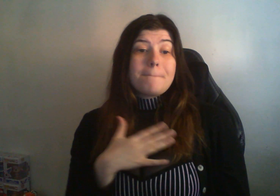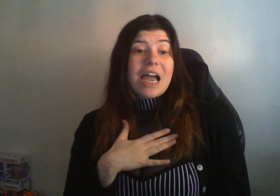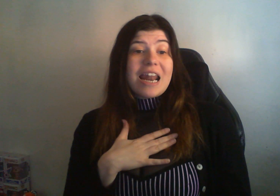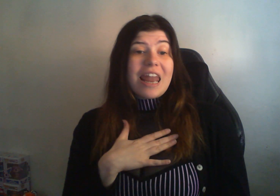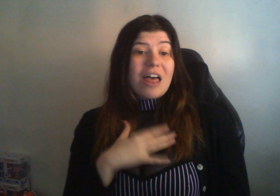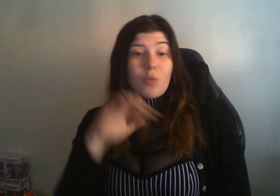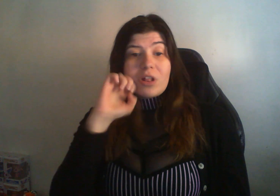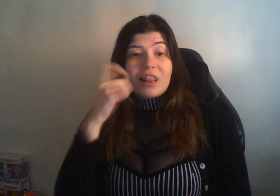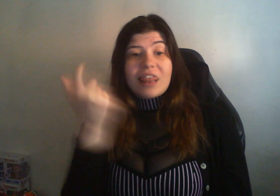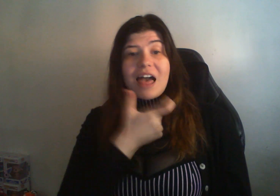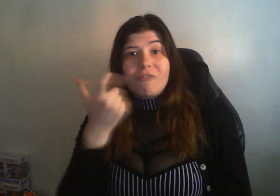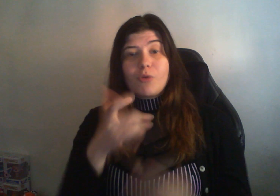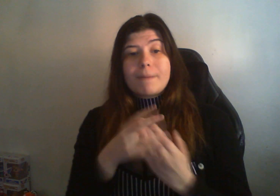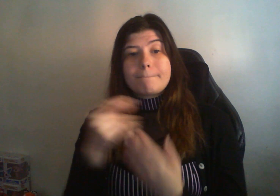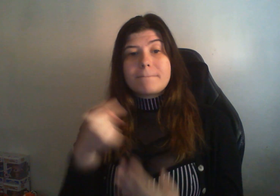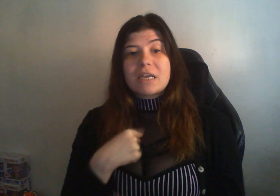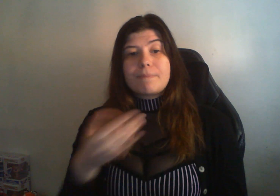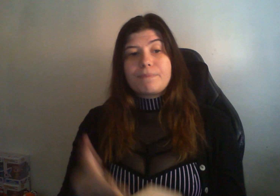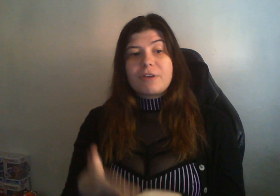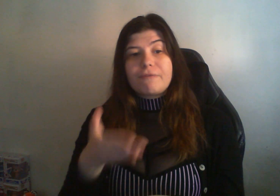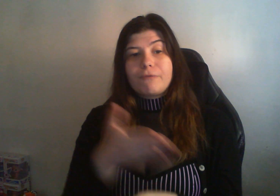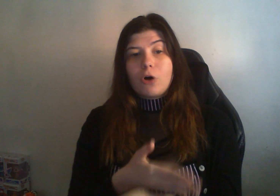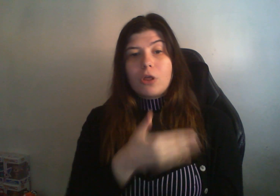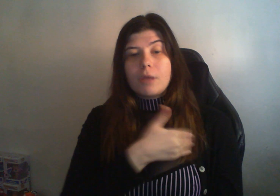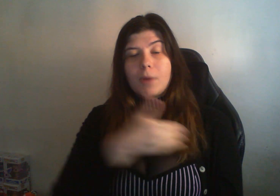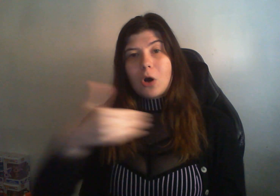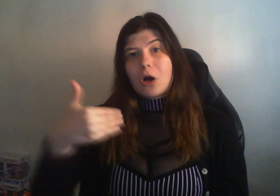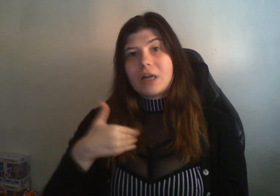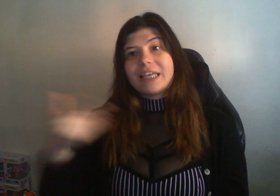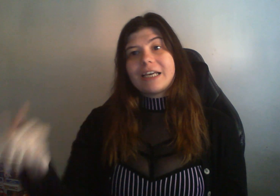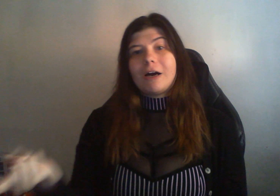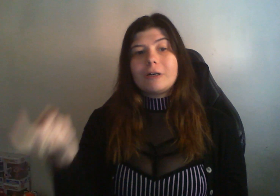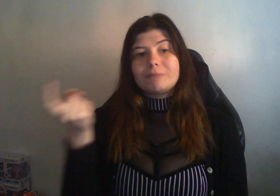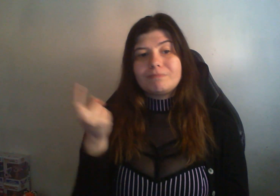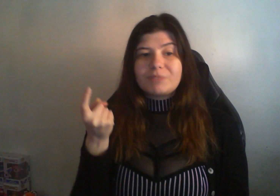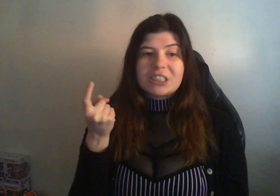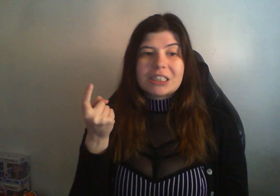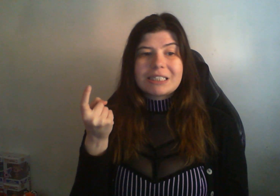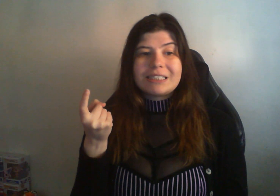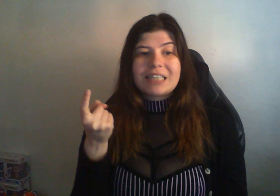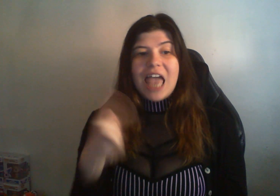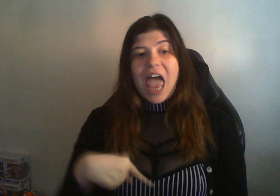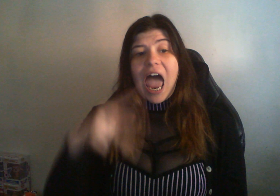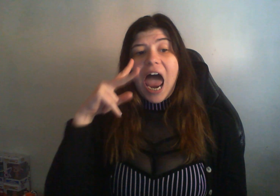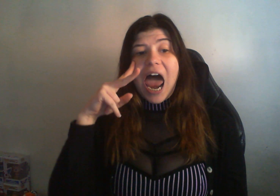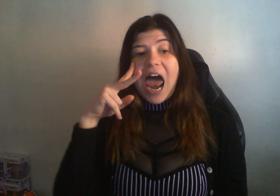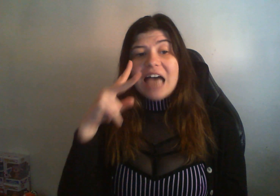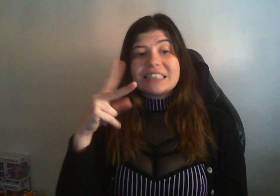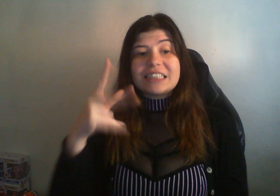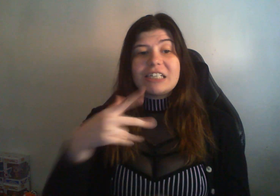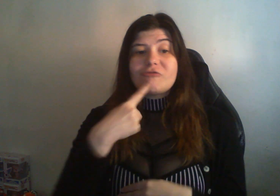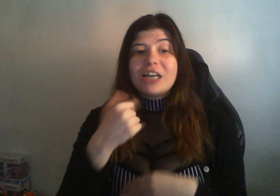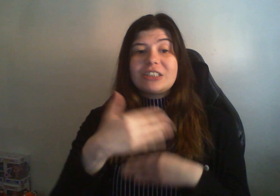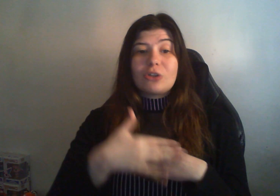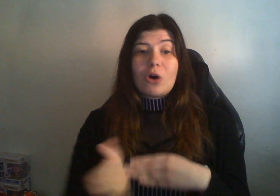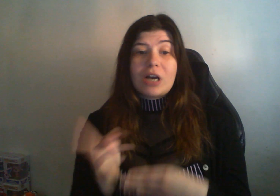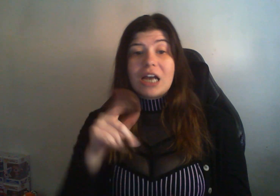my love will laugh with me before the morning comes. I see red door and I